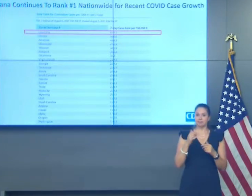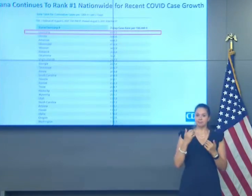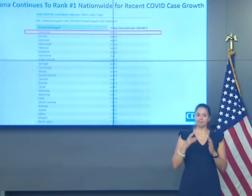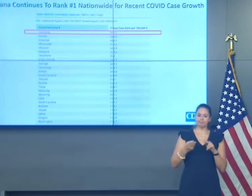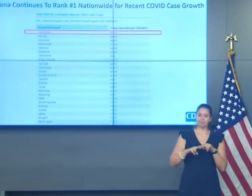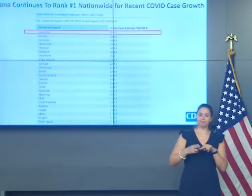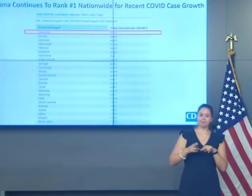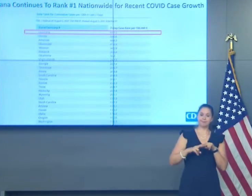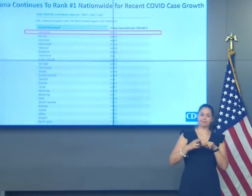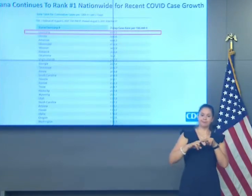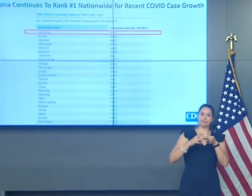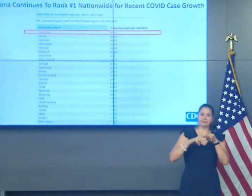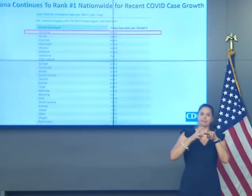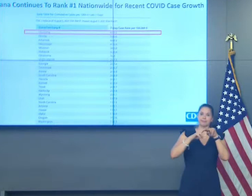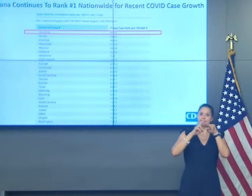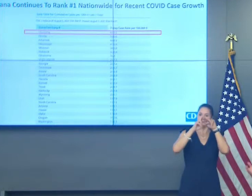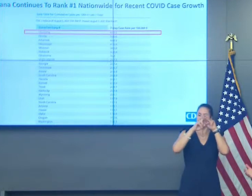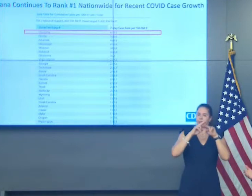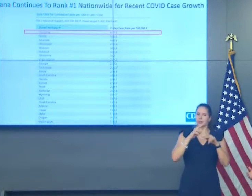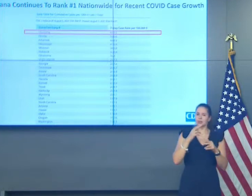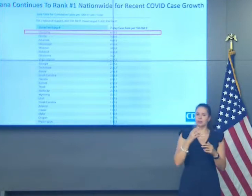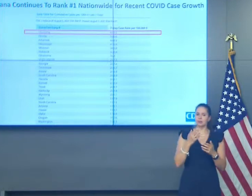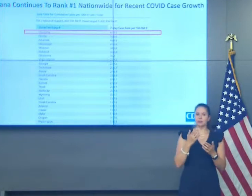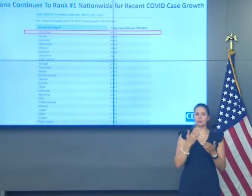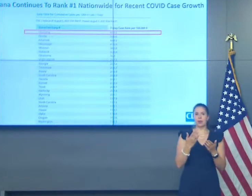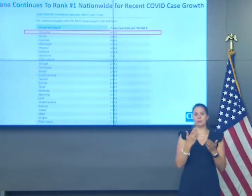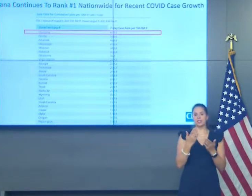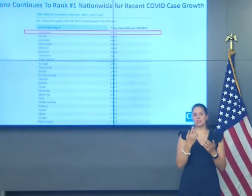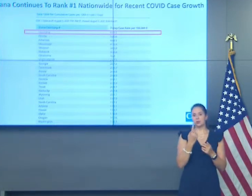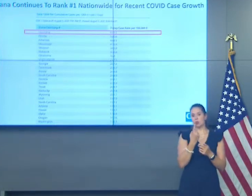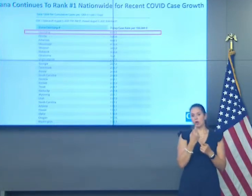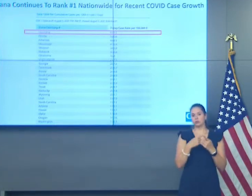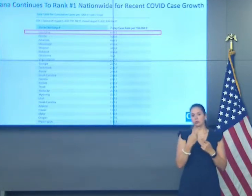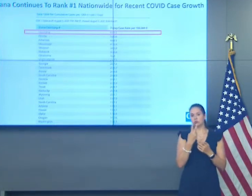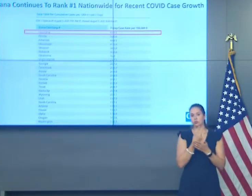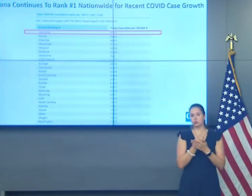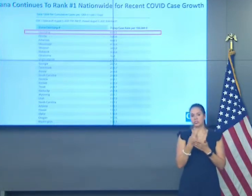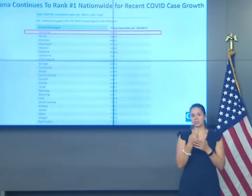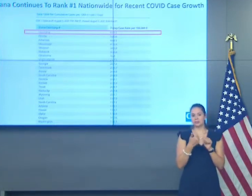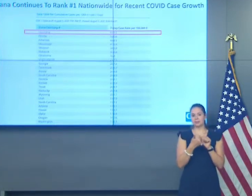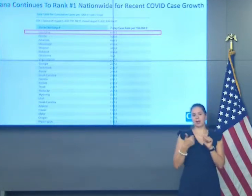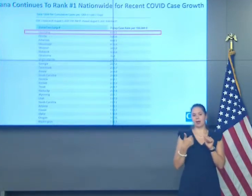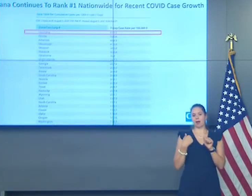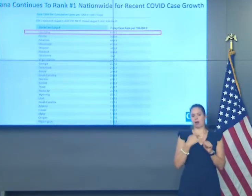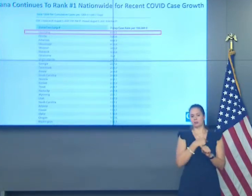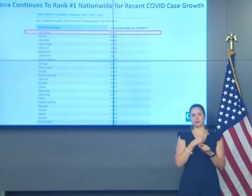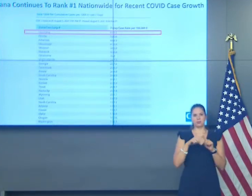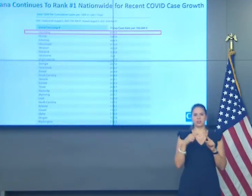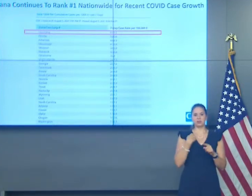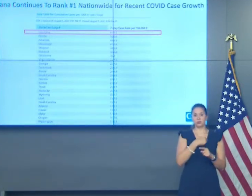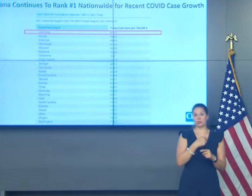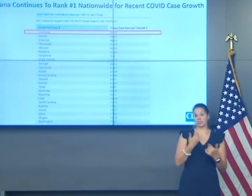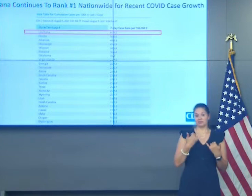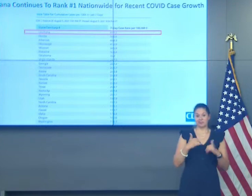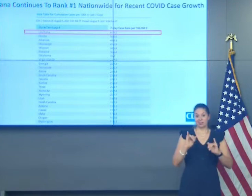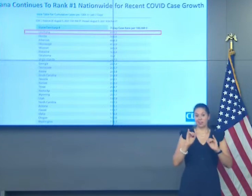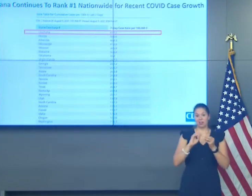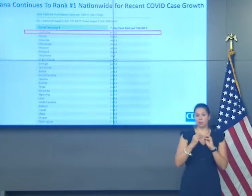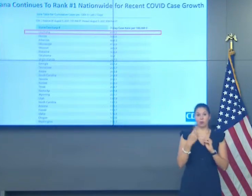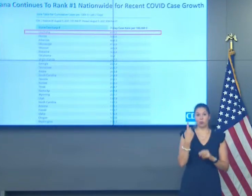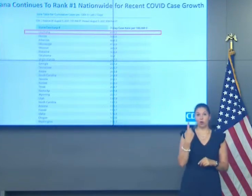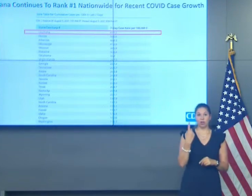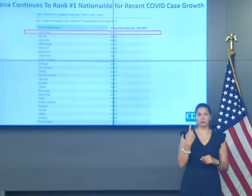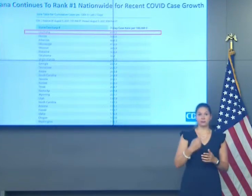have increases rather steep that may be 1 or 2 weeks behind us on that trajectory, but we remain